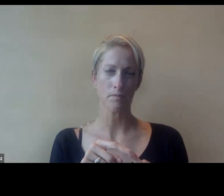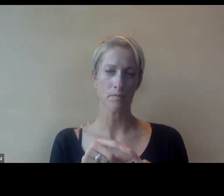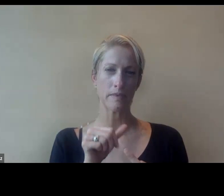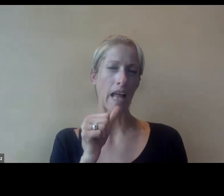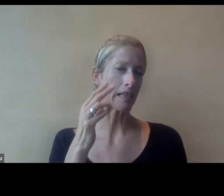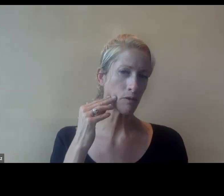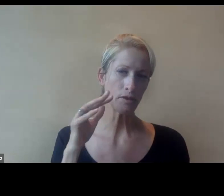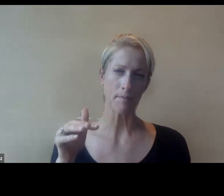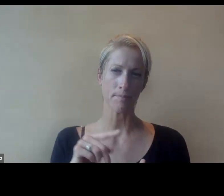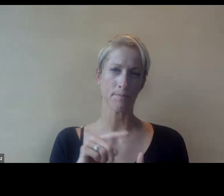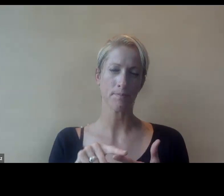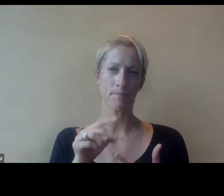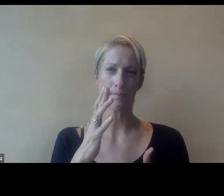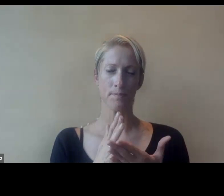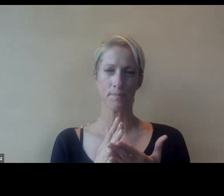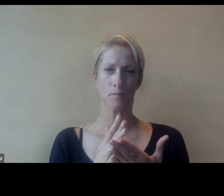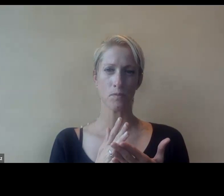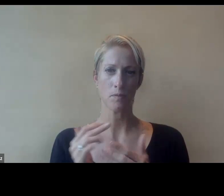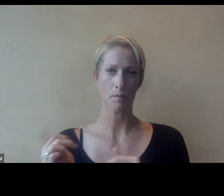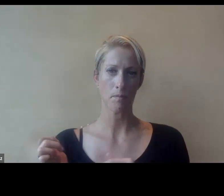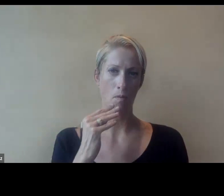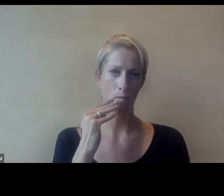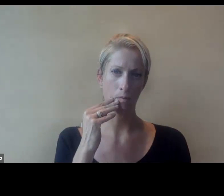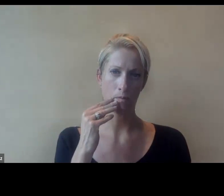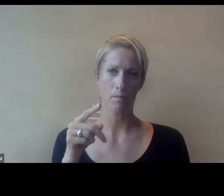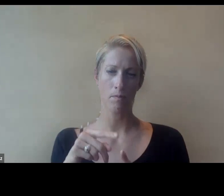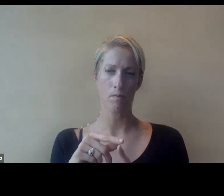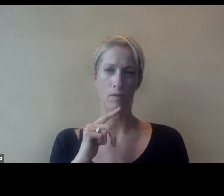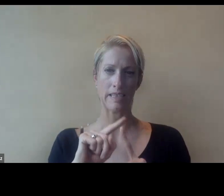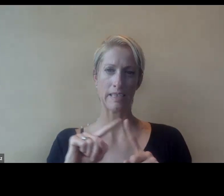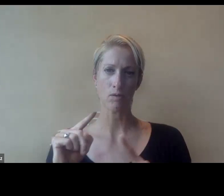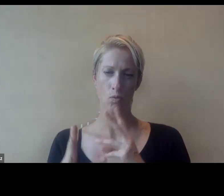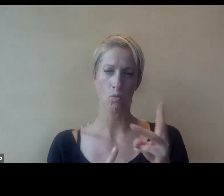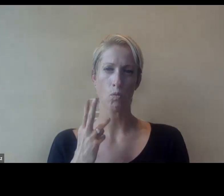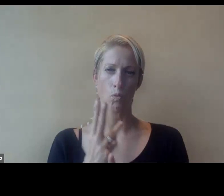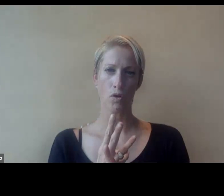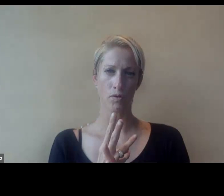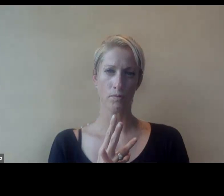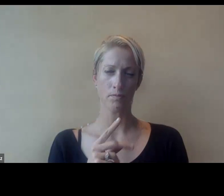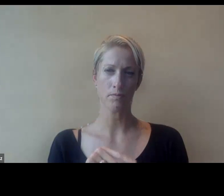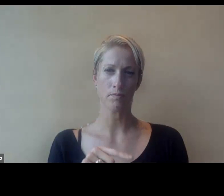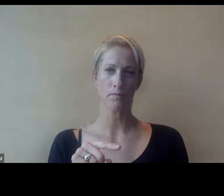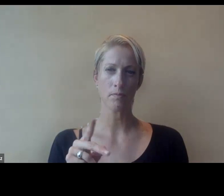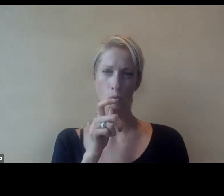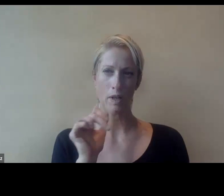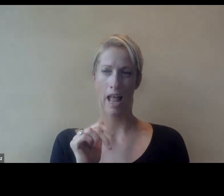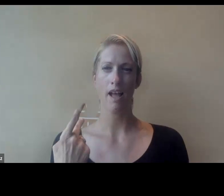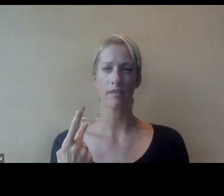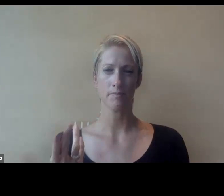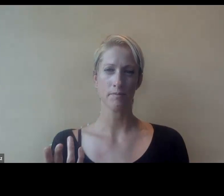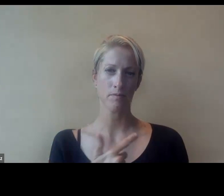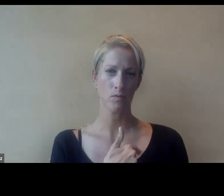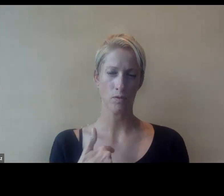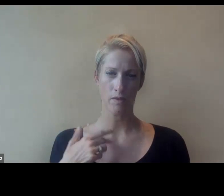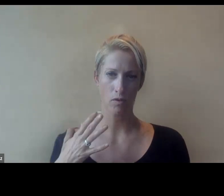experience yet. And so when they're coming home to an entirely different world that they left. And for folks like you and I, we have been through